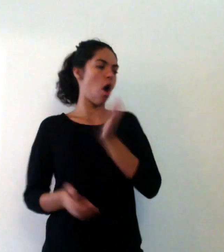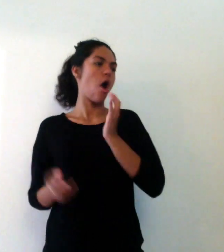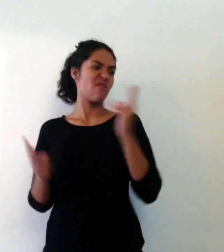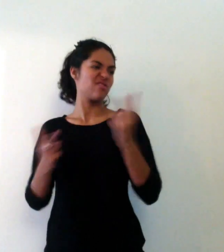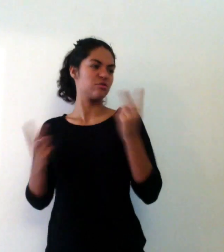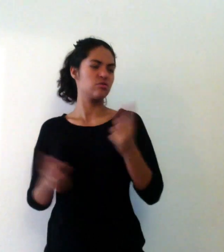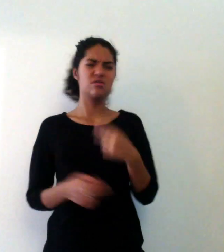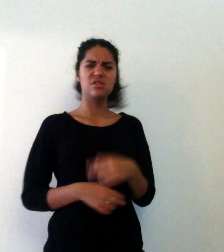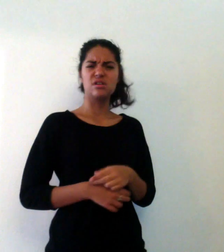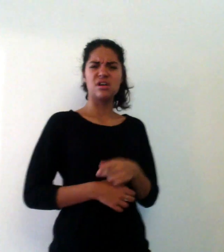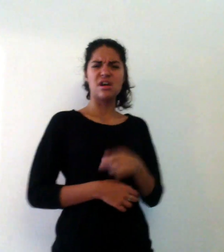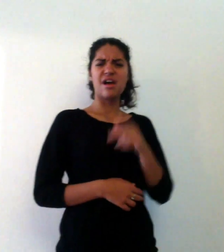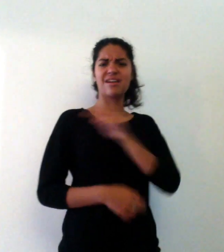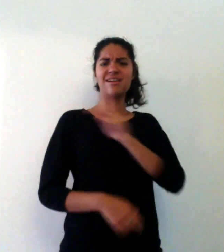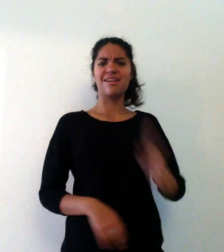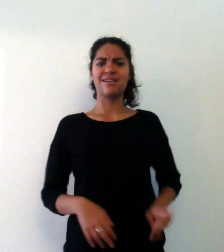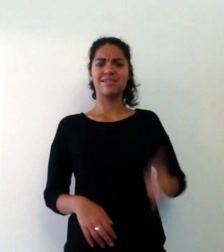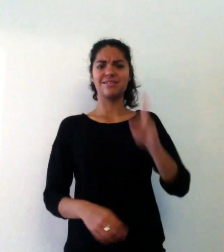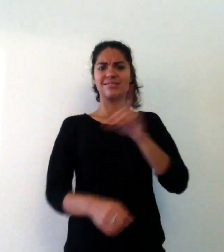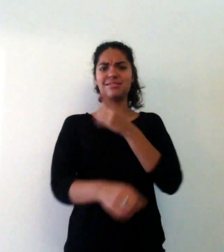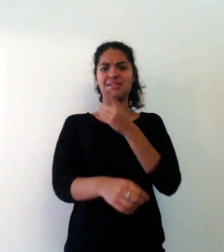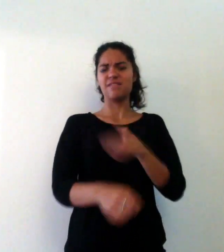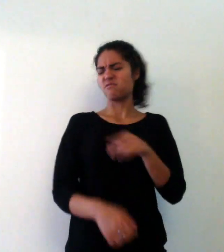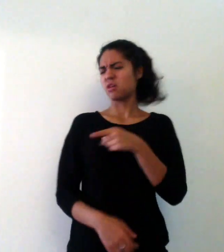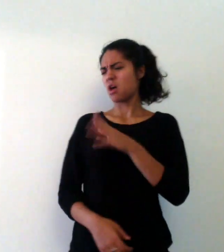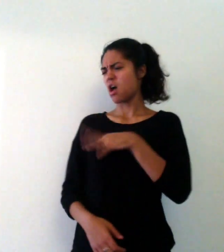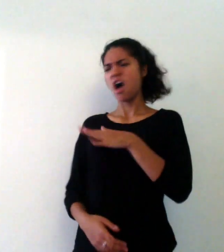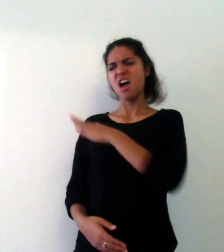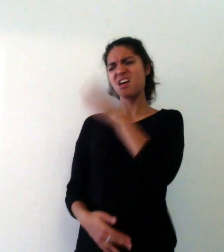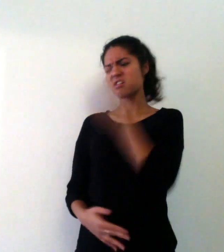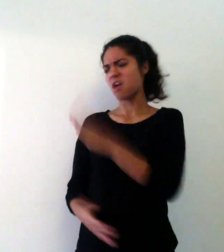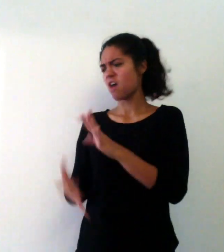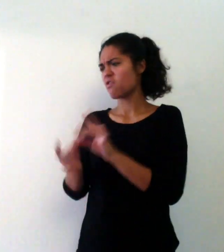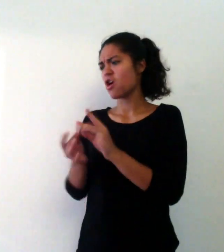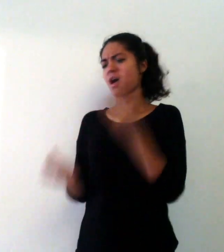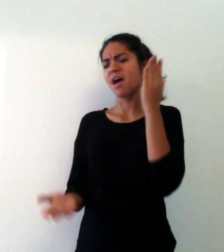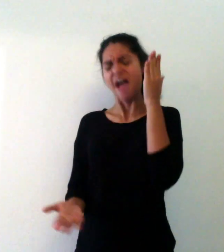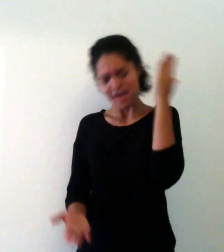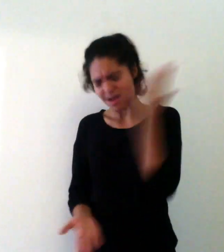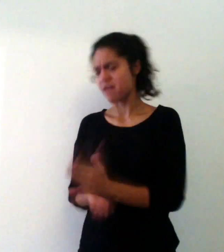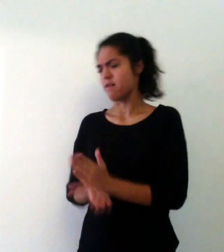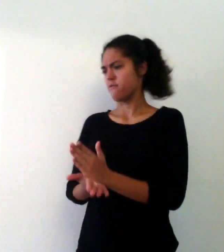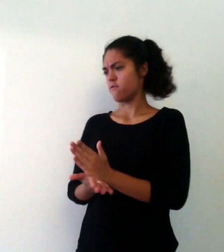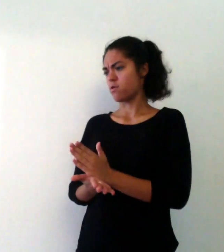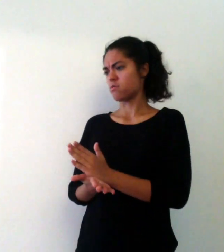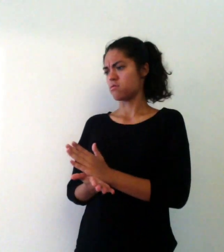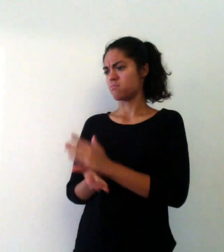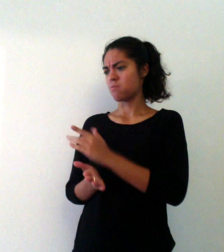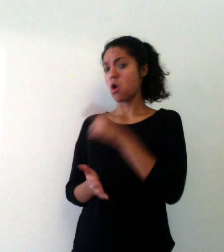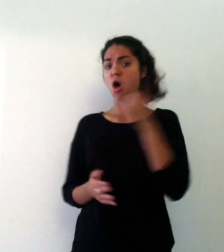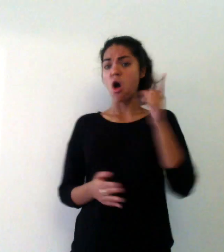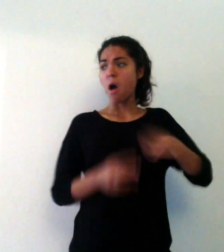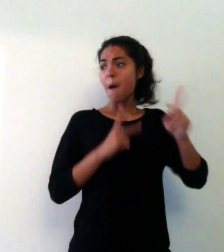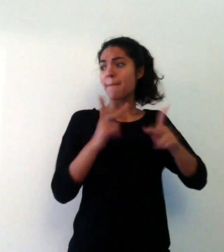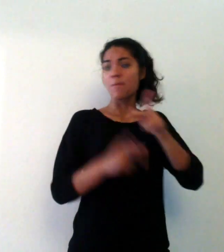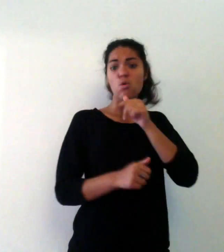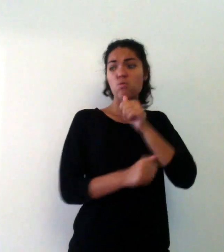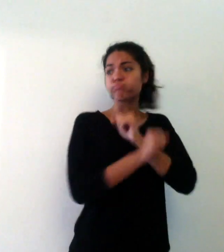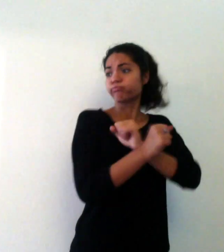again. This victory was given to us by the Lord." And he says, "And let me tell you, those who stayed and guarded